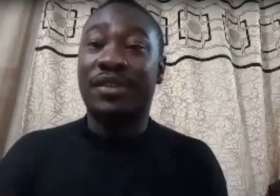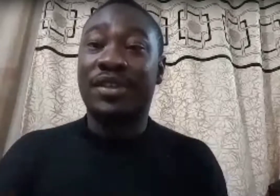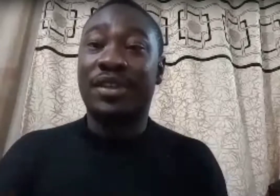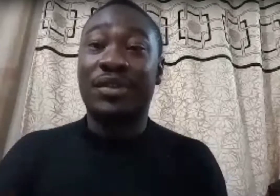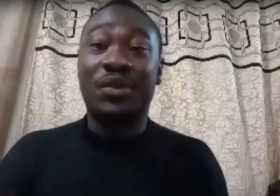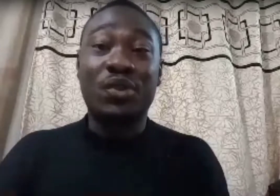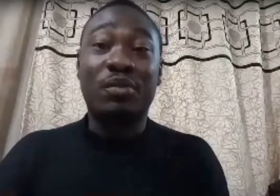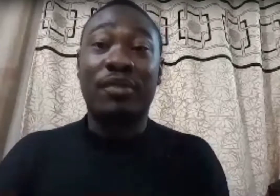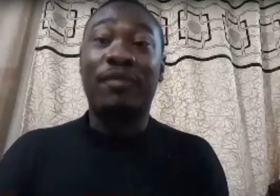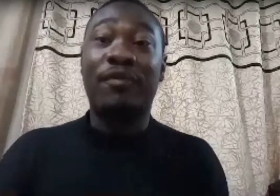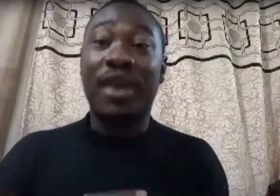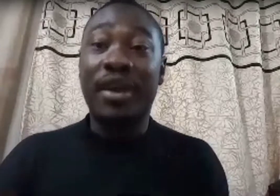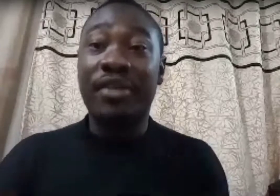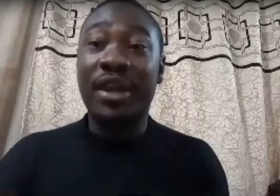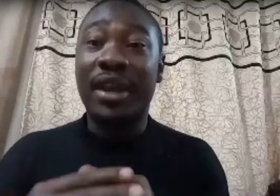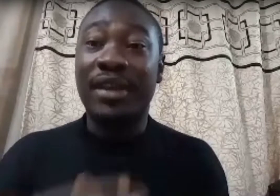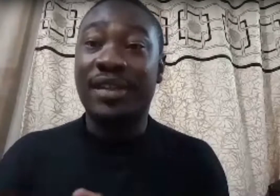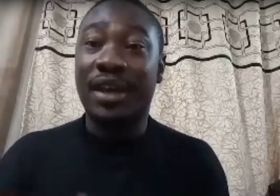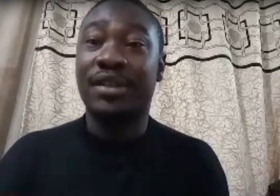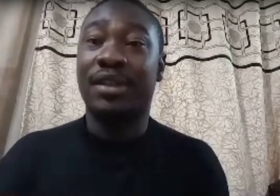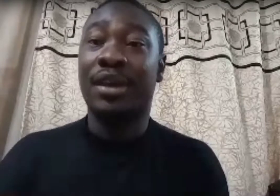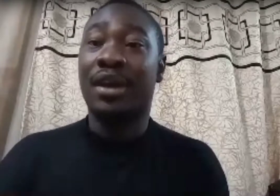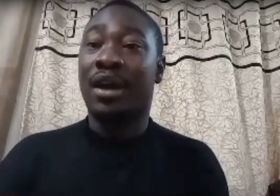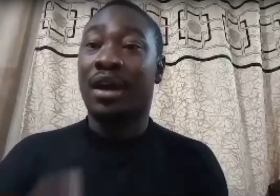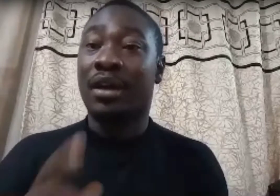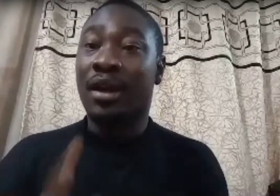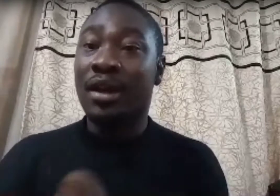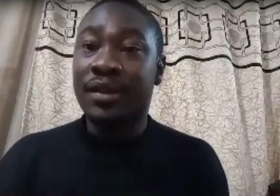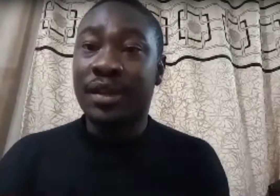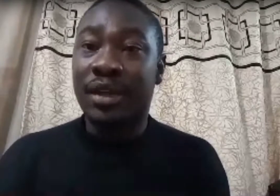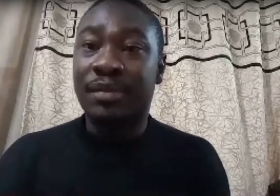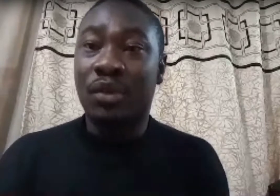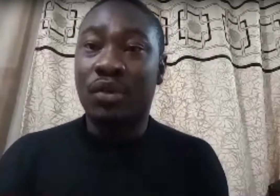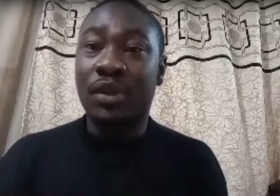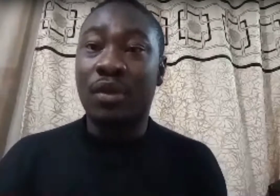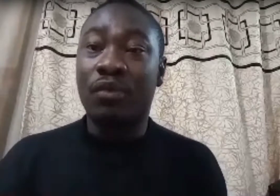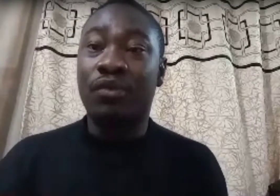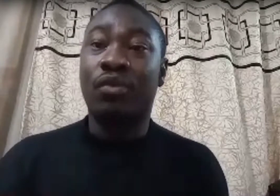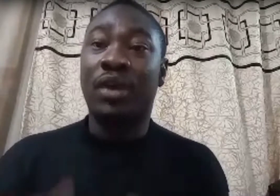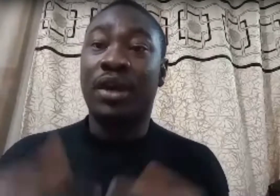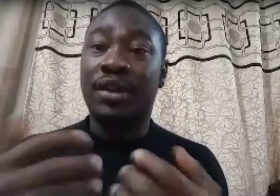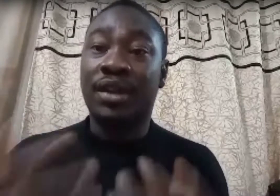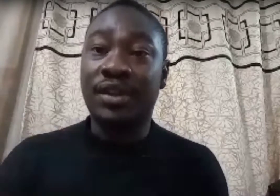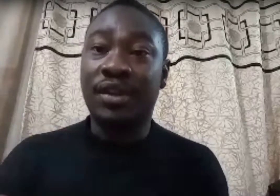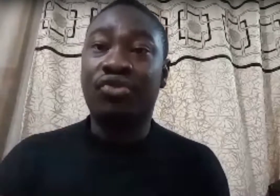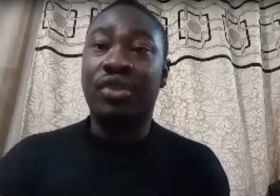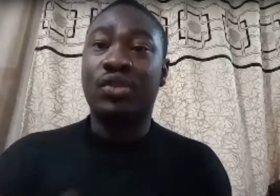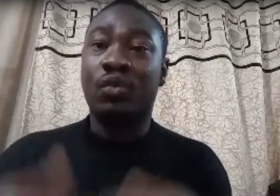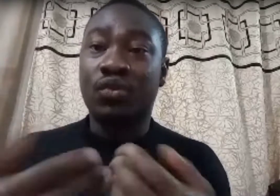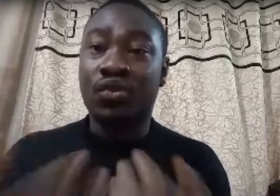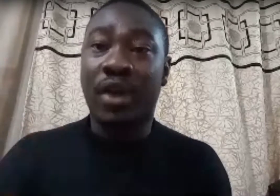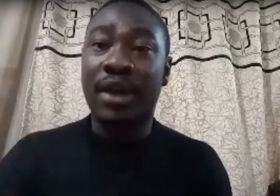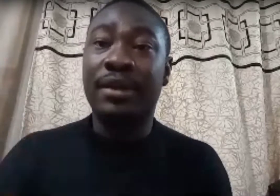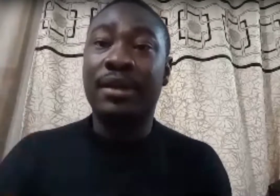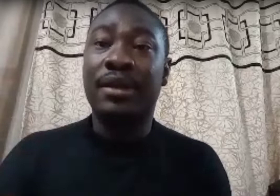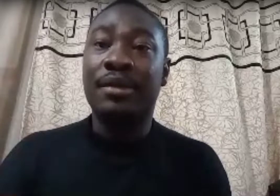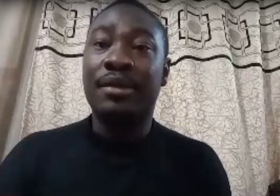exciting. And I like this class because a lot of you are indicating interest, you want to try. Please keep up the spirit. There is a